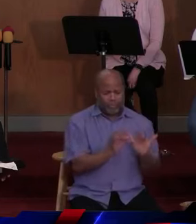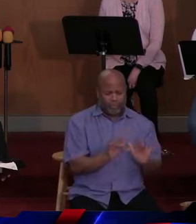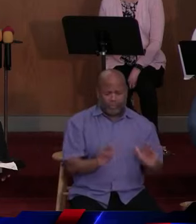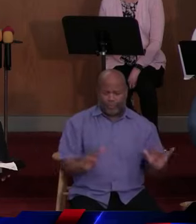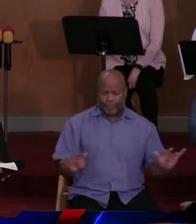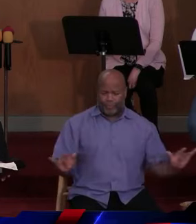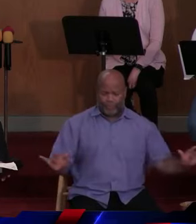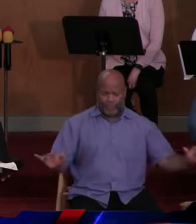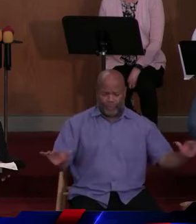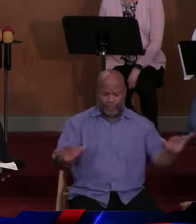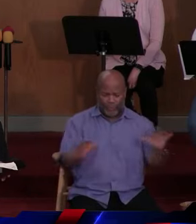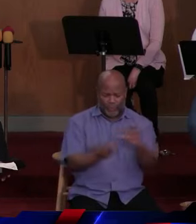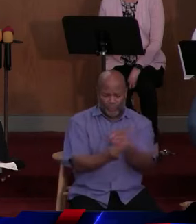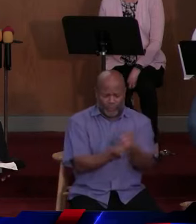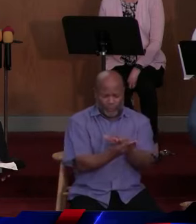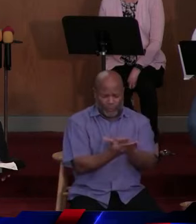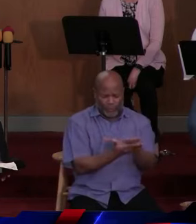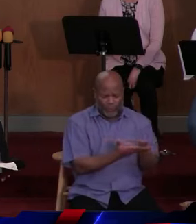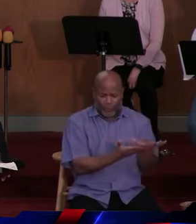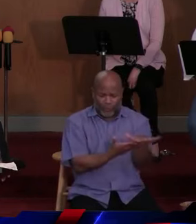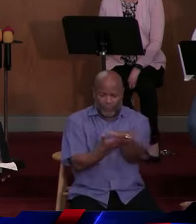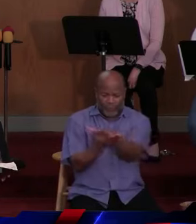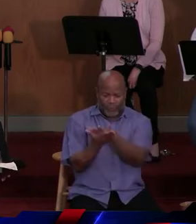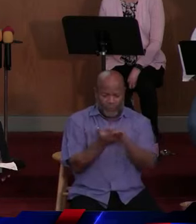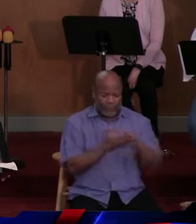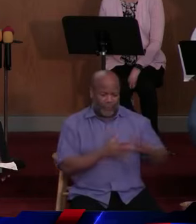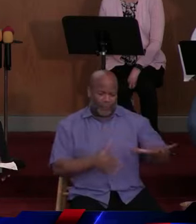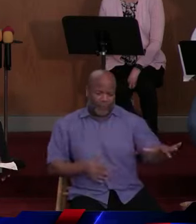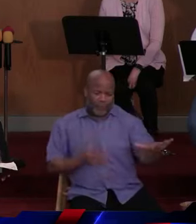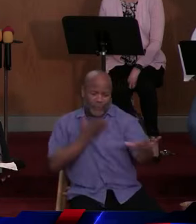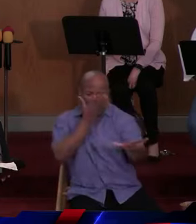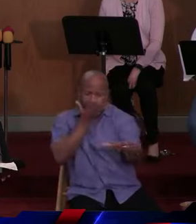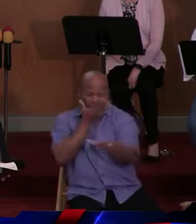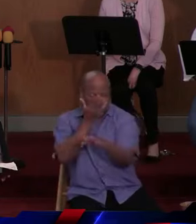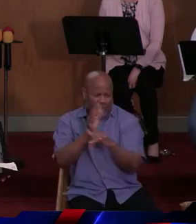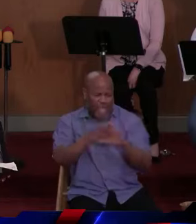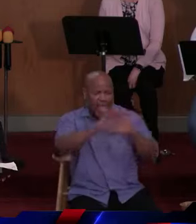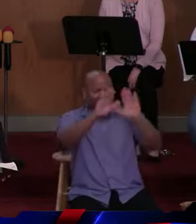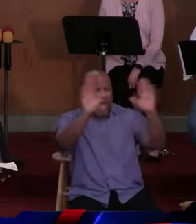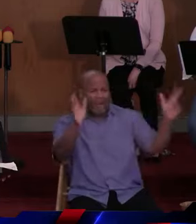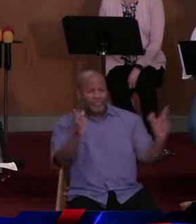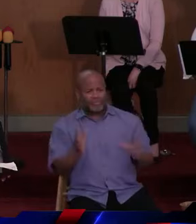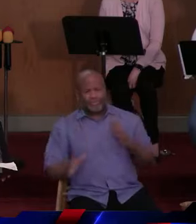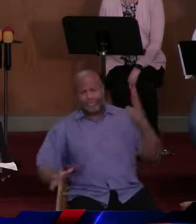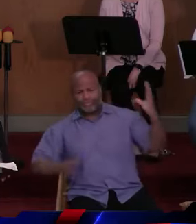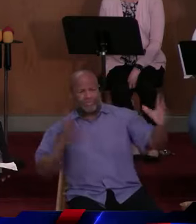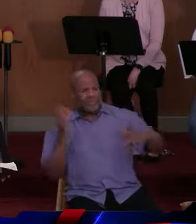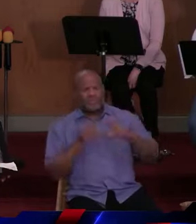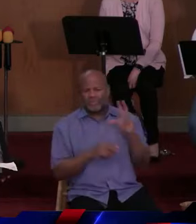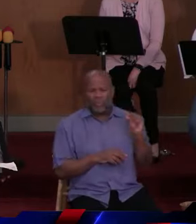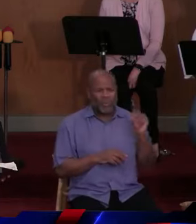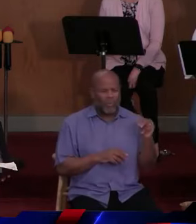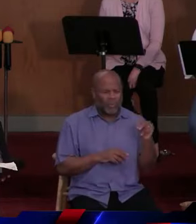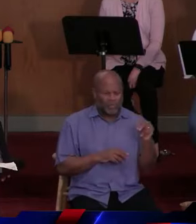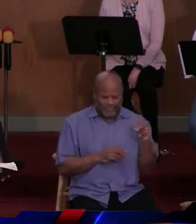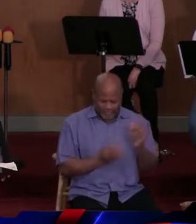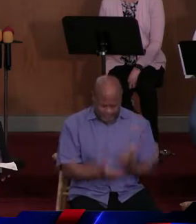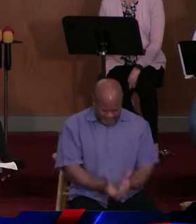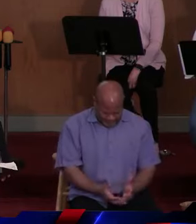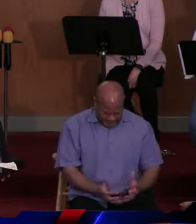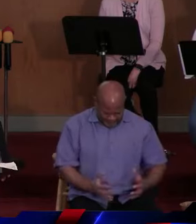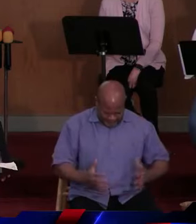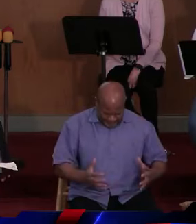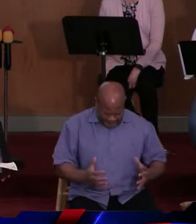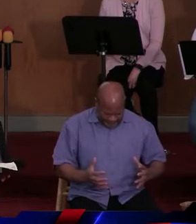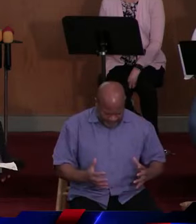lawns. No, courage. That's not the image that promotes Jesus. No, a washcloth and a basin, a servant